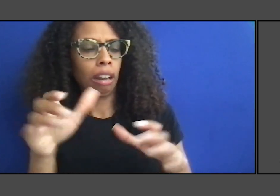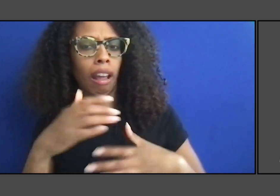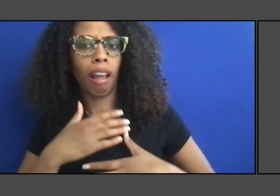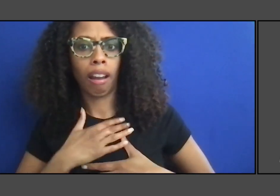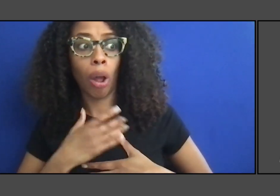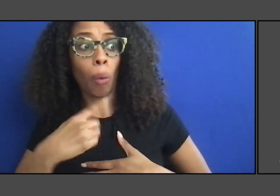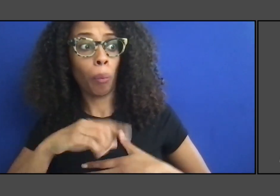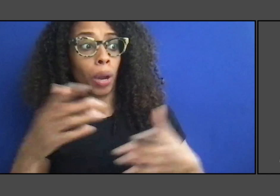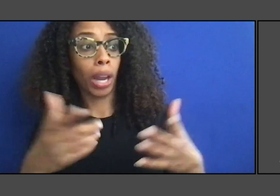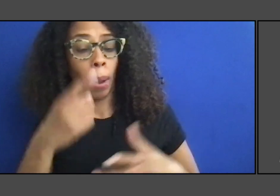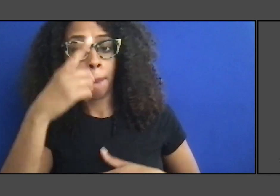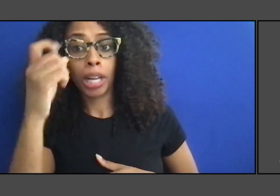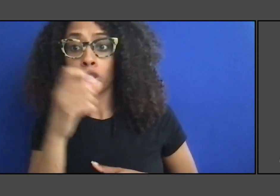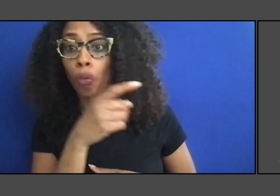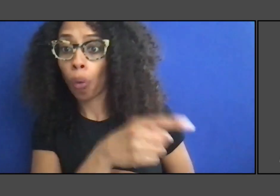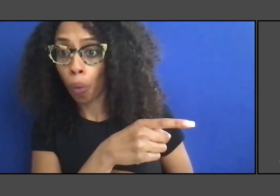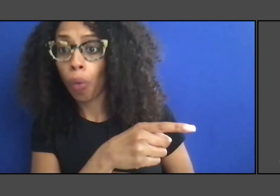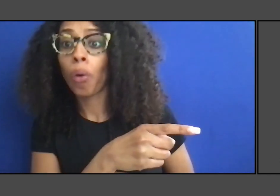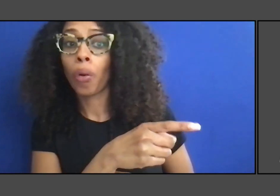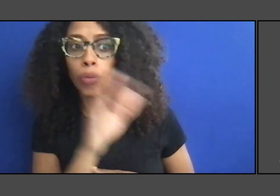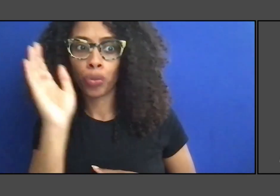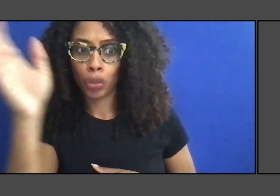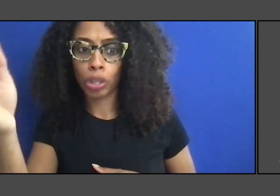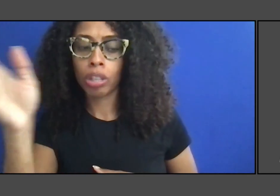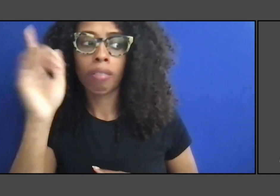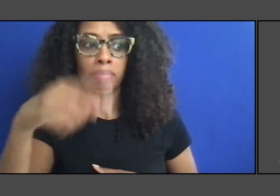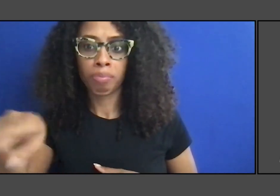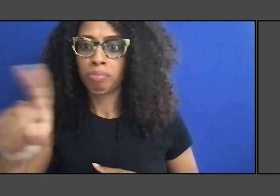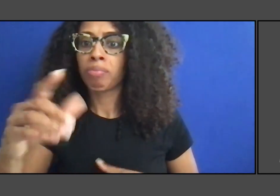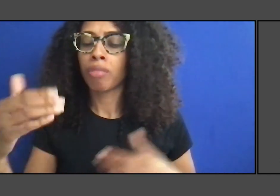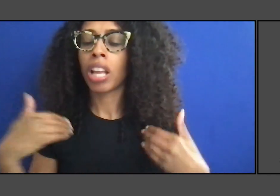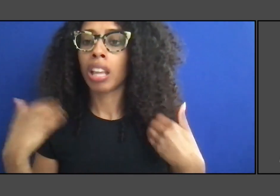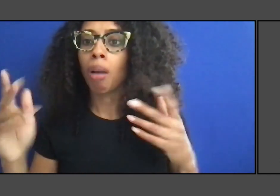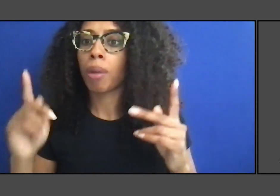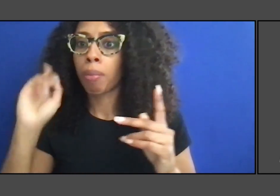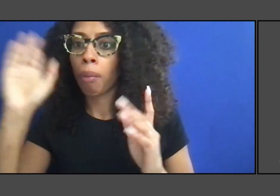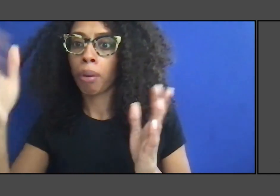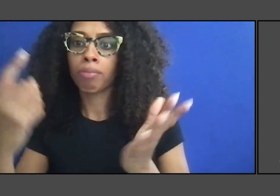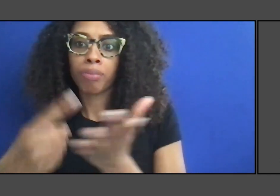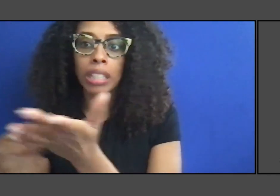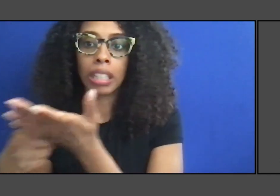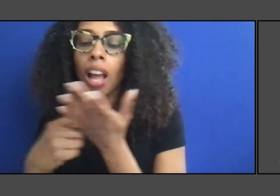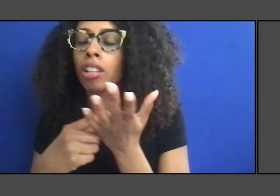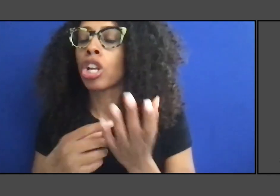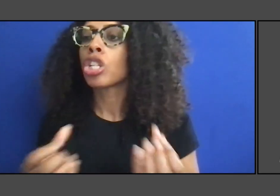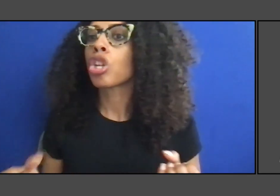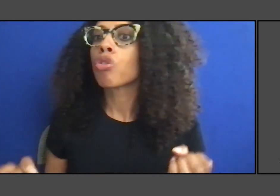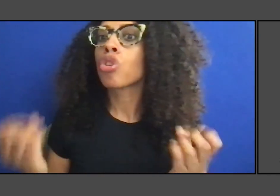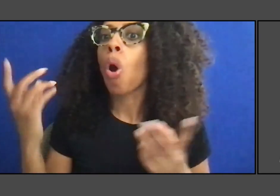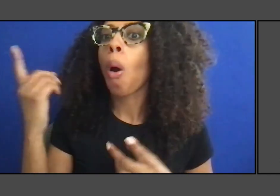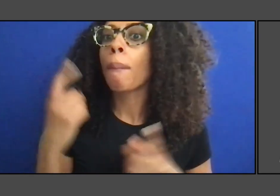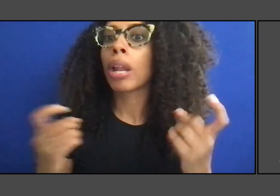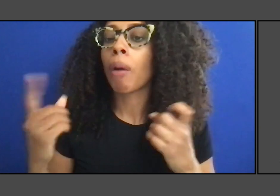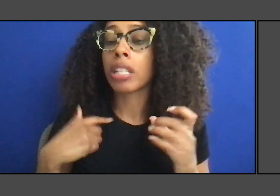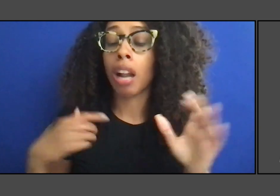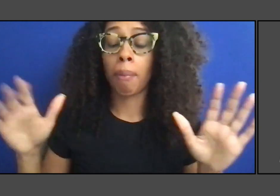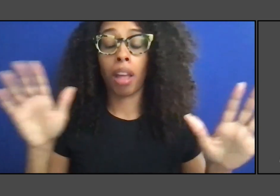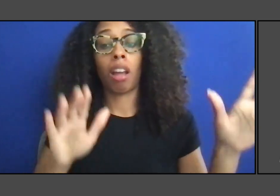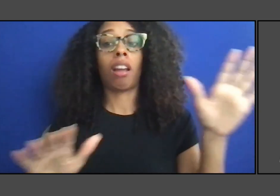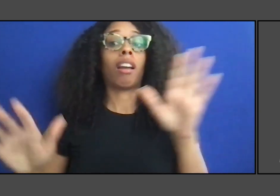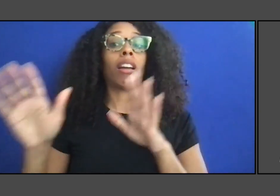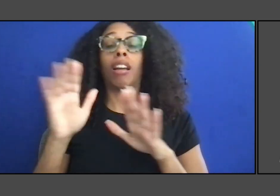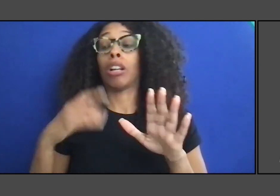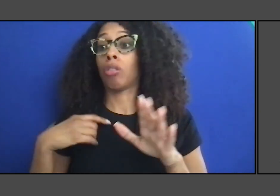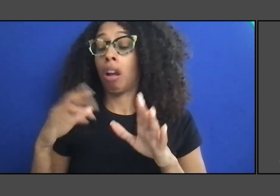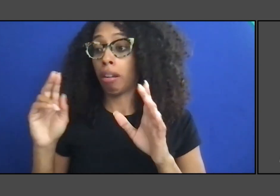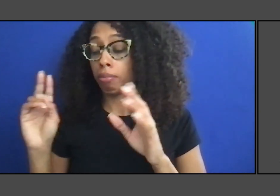Yes. So there are so many questions. My head is spinning. So I'm gonna take my eyes off this for a minute. Usually I can kind of